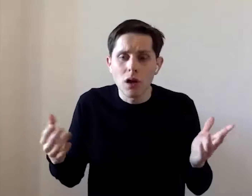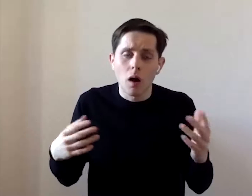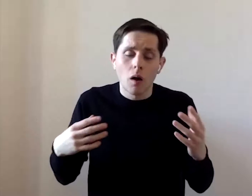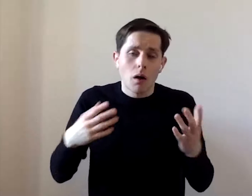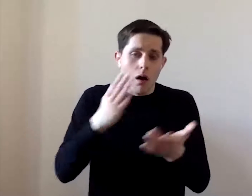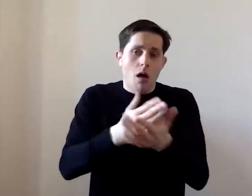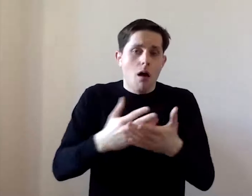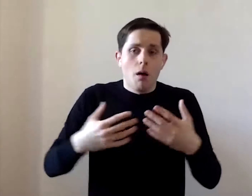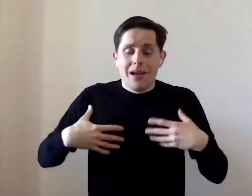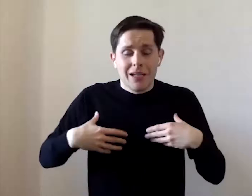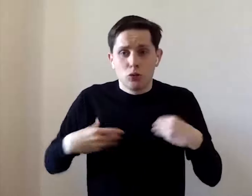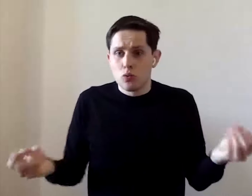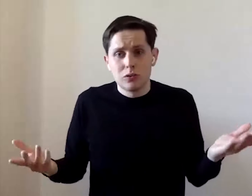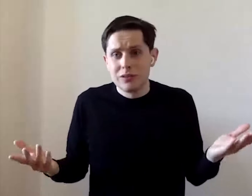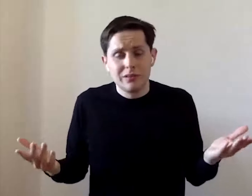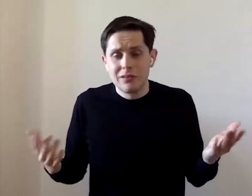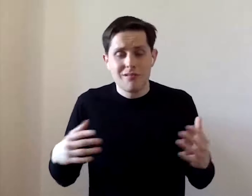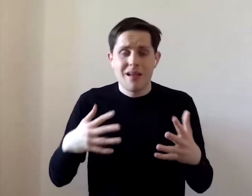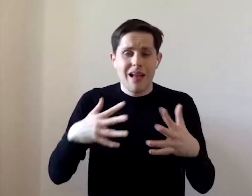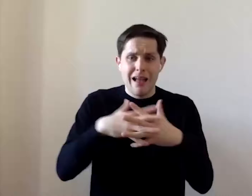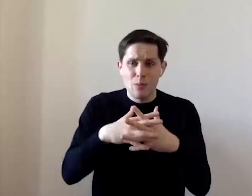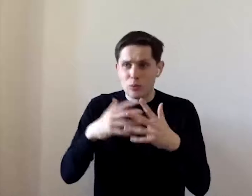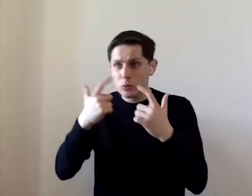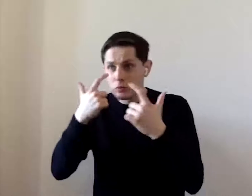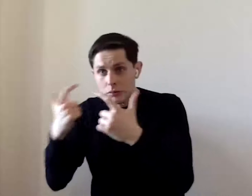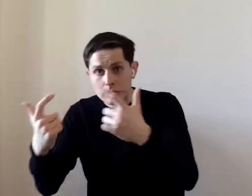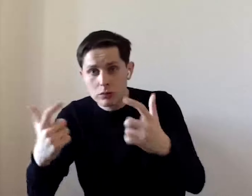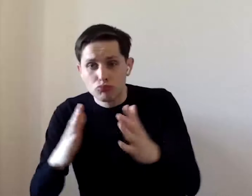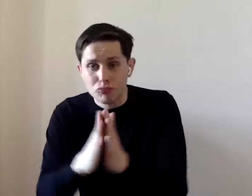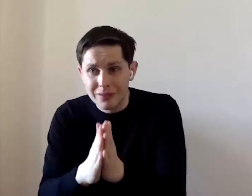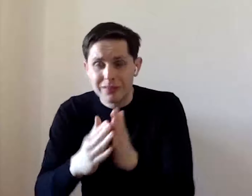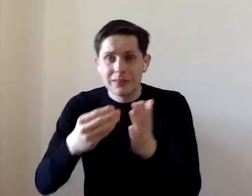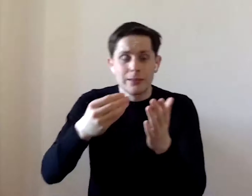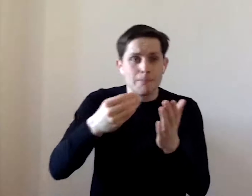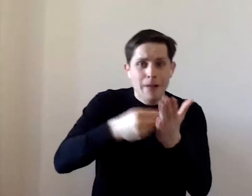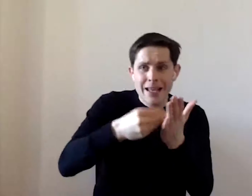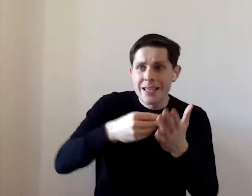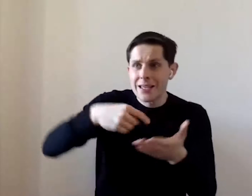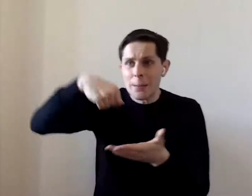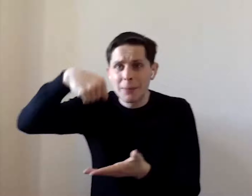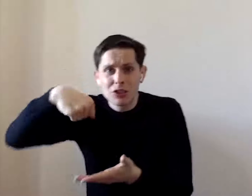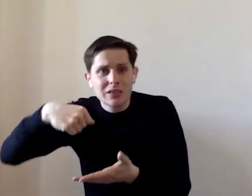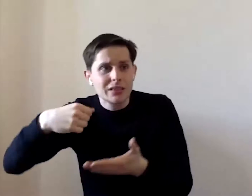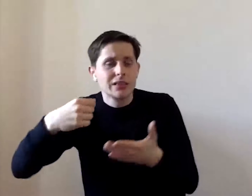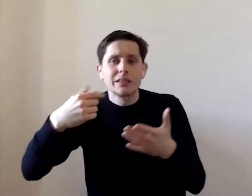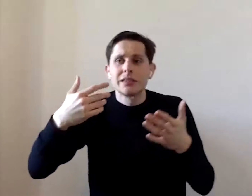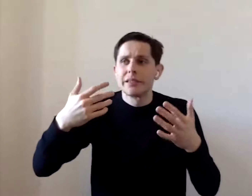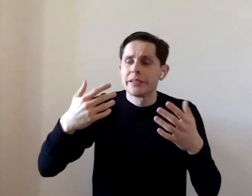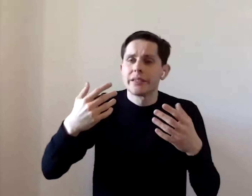you need the budget. And also, you know, it's exhausting thinking about, you know, the different